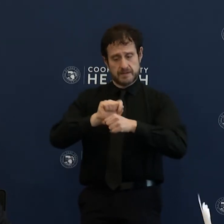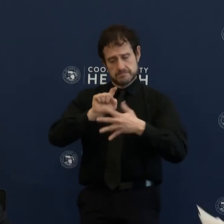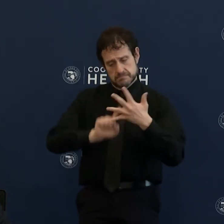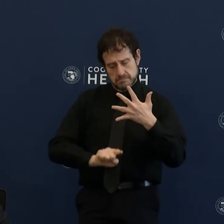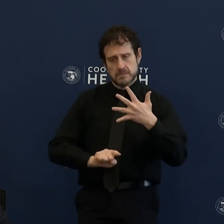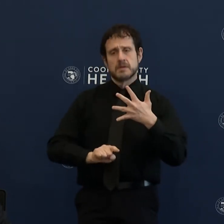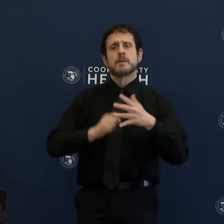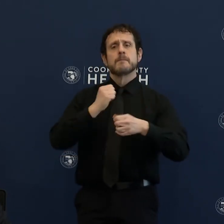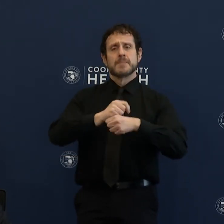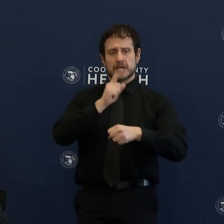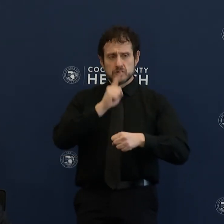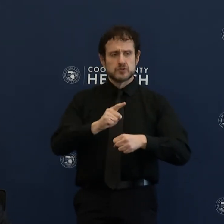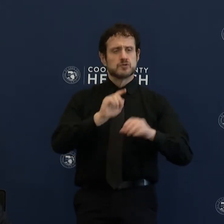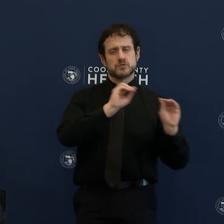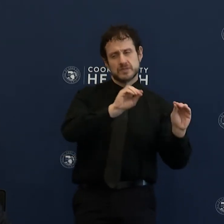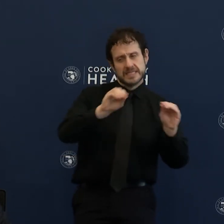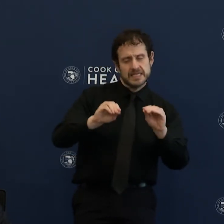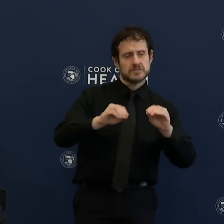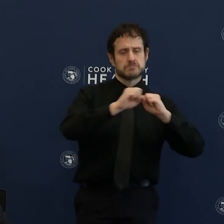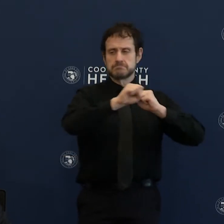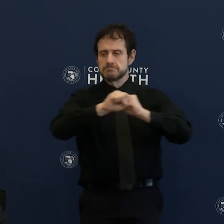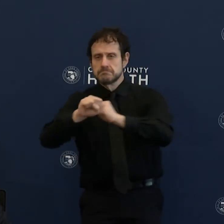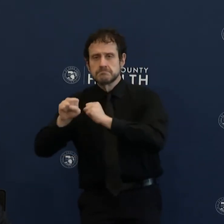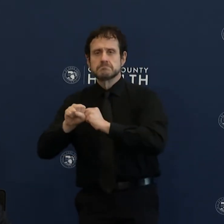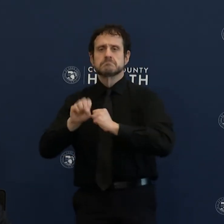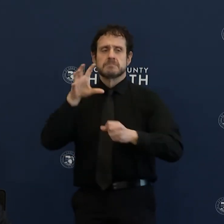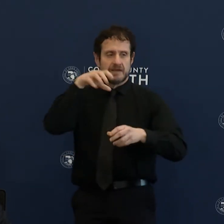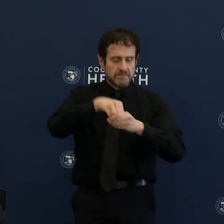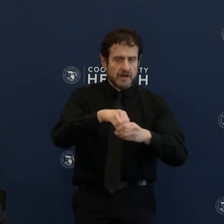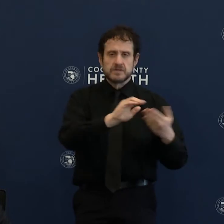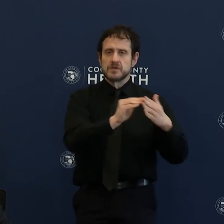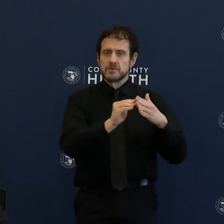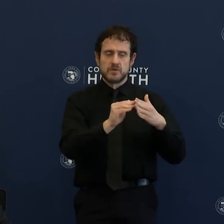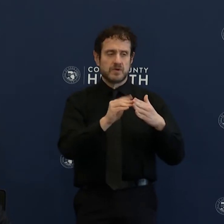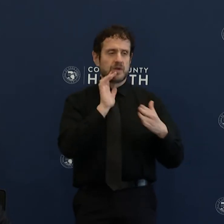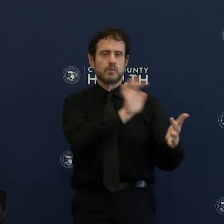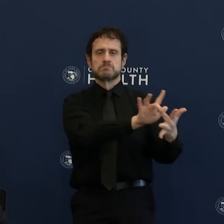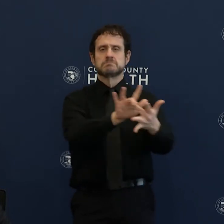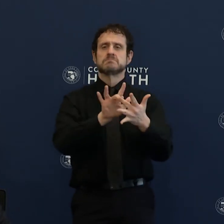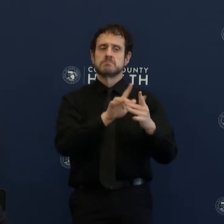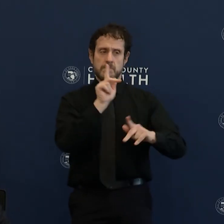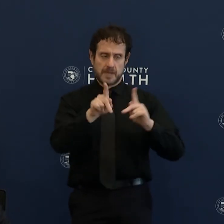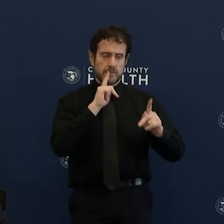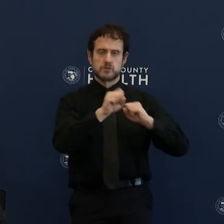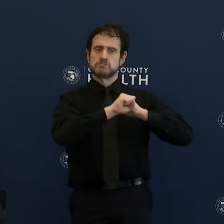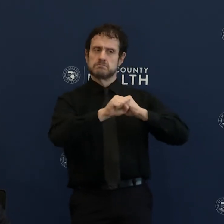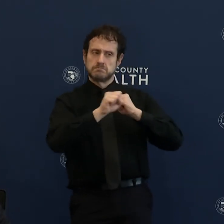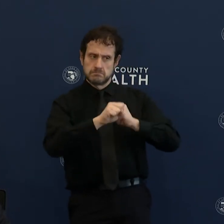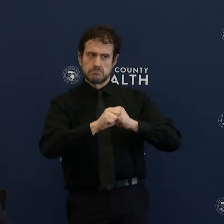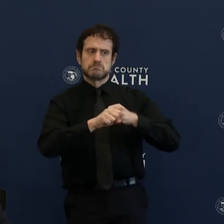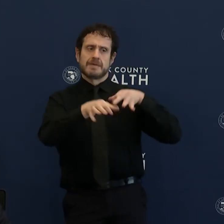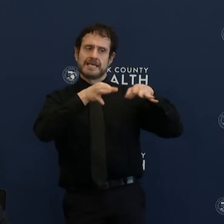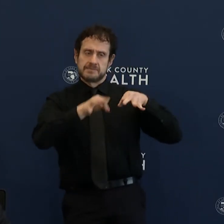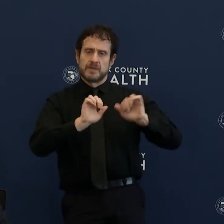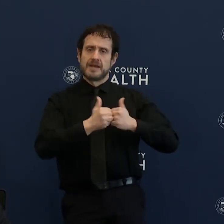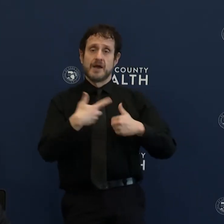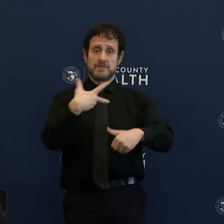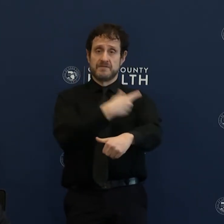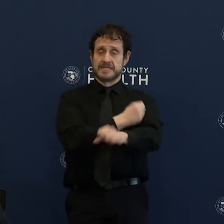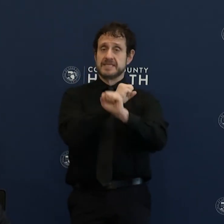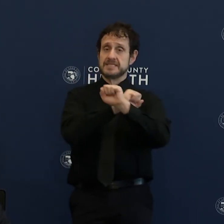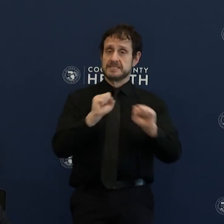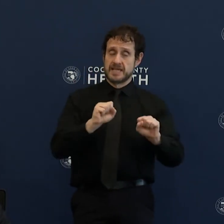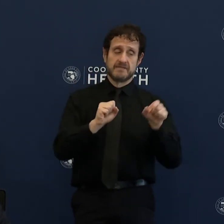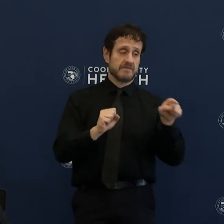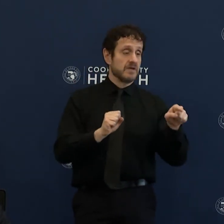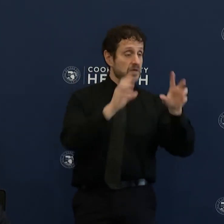our comprehensive public awareness and community engagement campaign. They will reach every corner of our county in partnership with, starting with the president, the